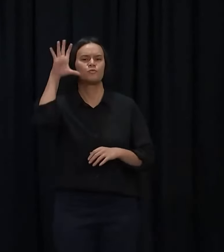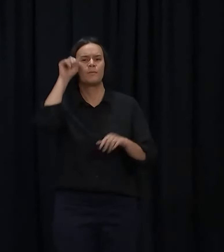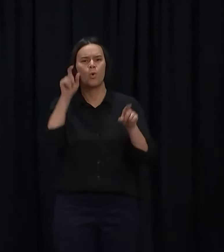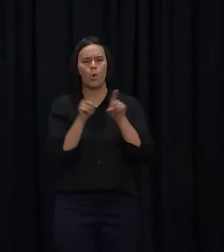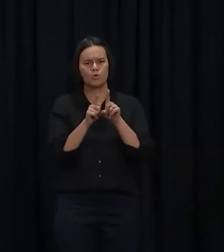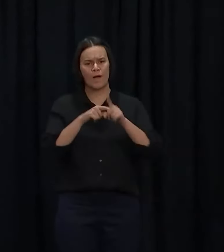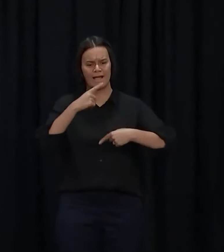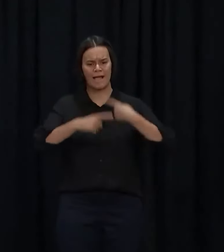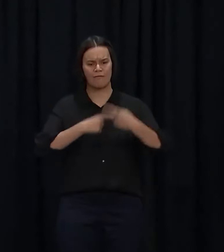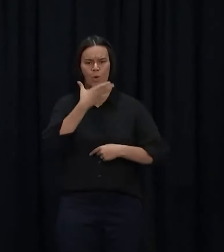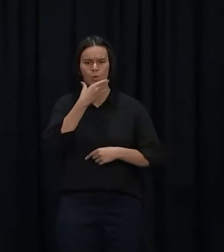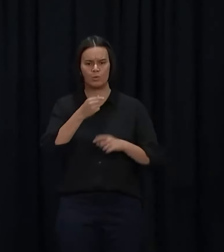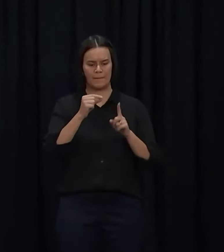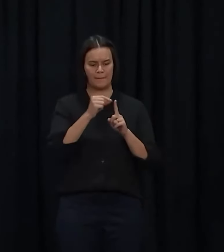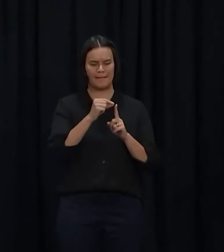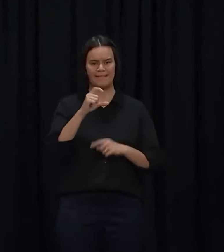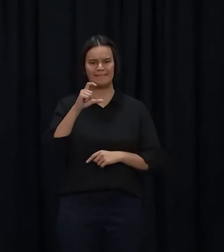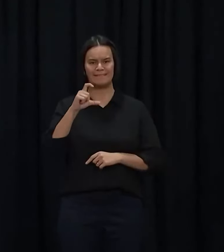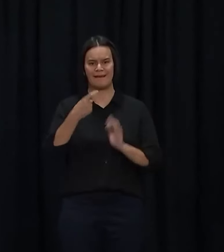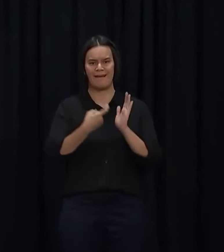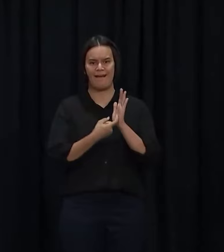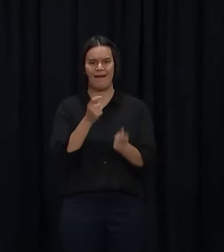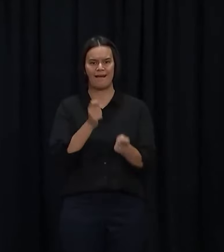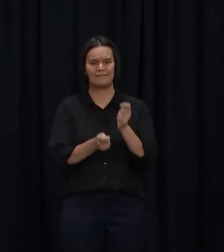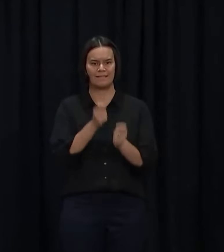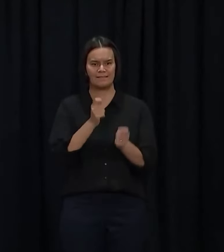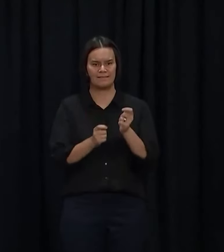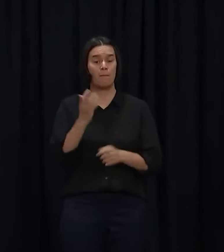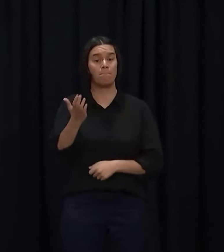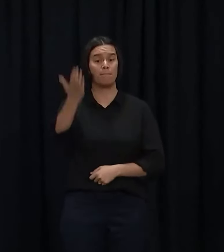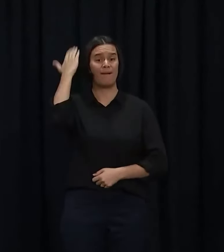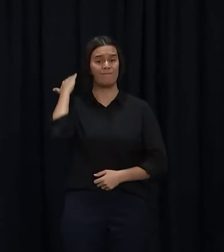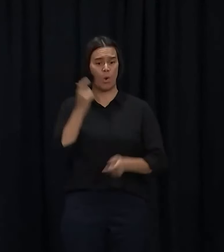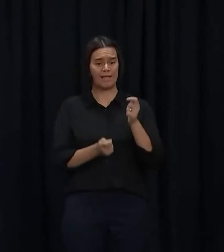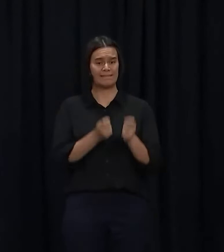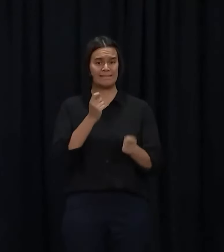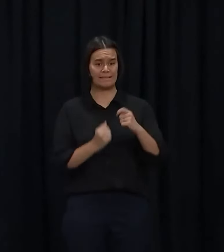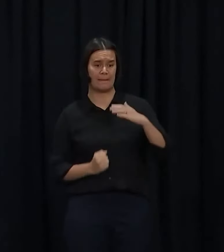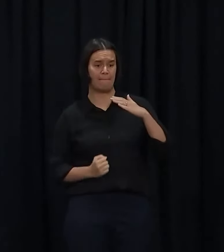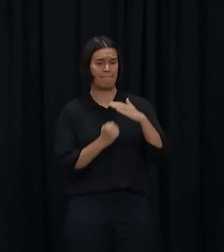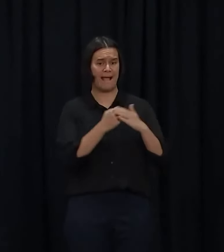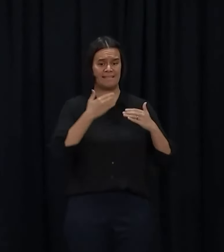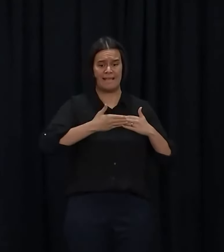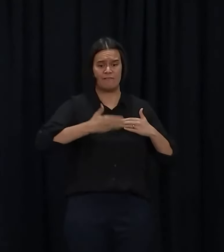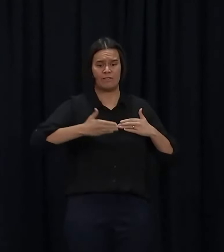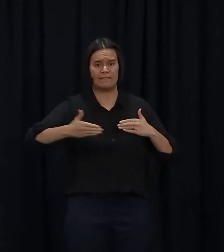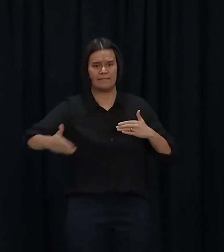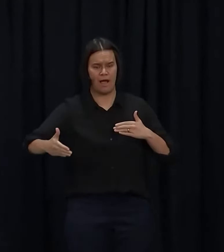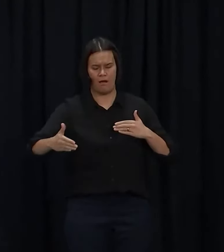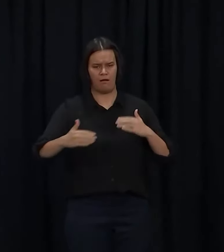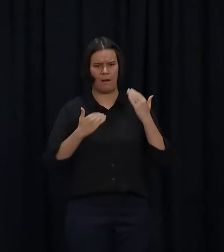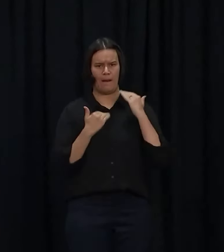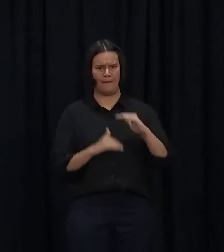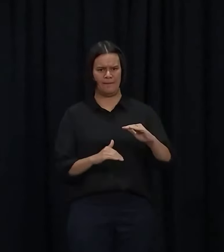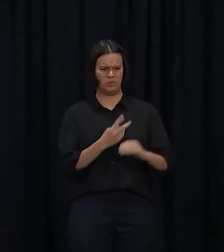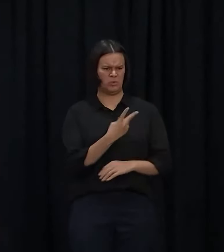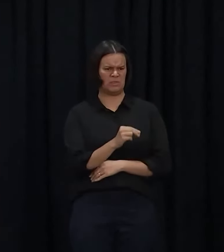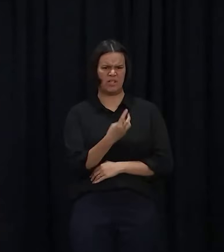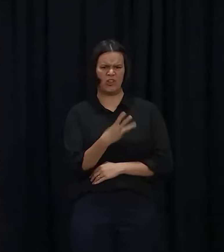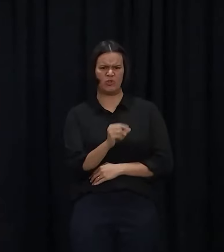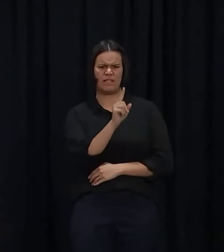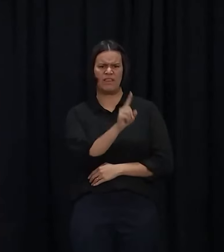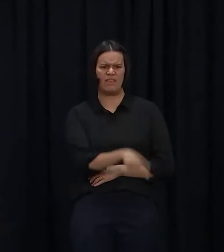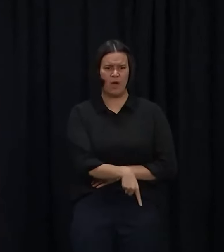early days we were seeing capacity for between 10 and 25,000. We're now up to 60,000 tests being able to be performed a